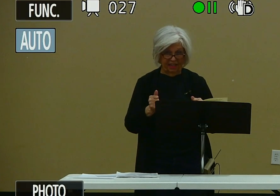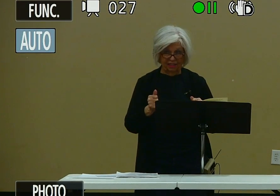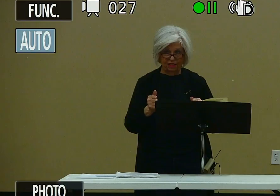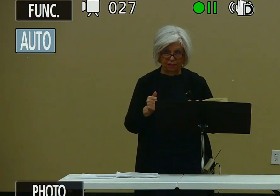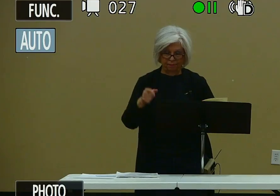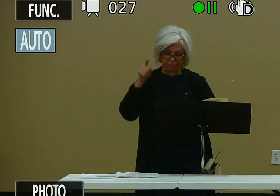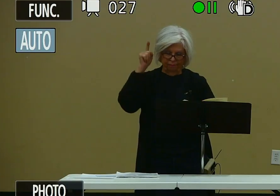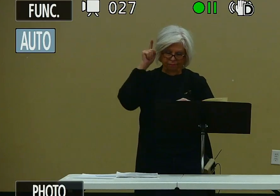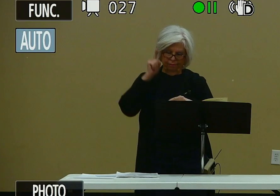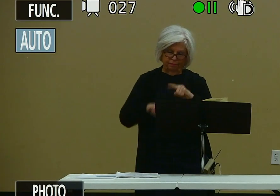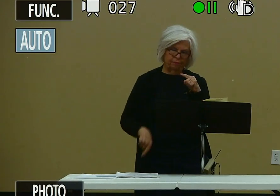Can't.